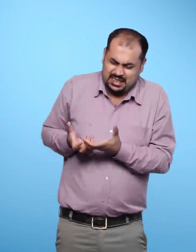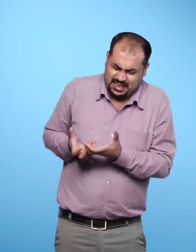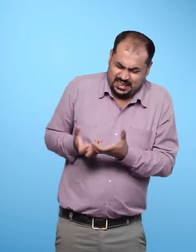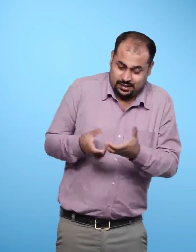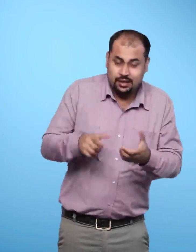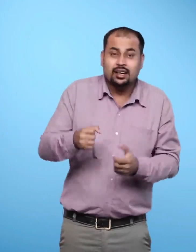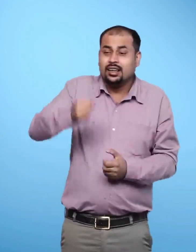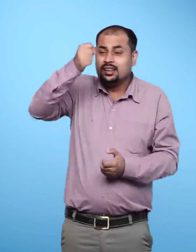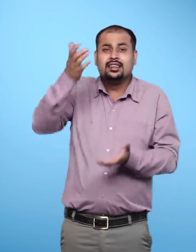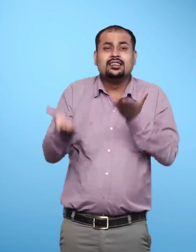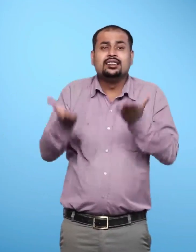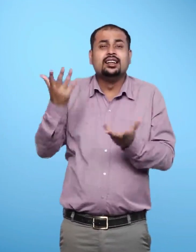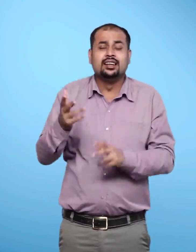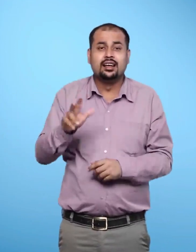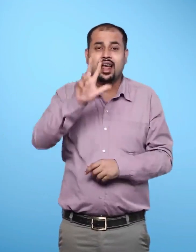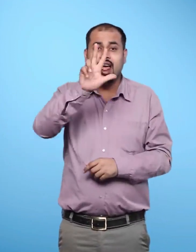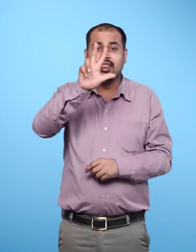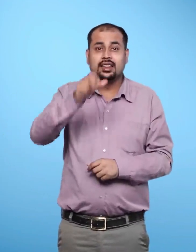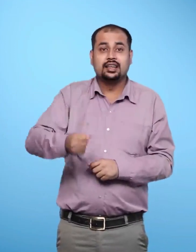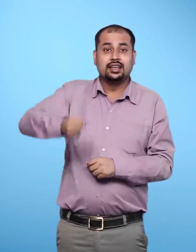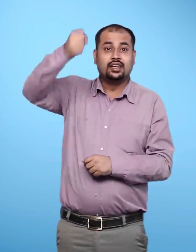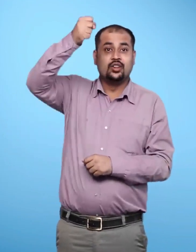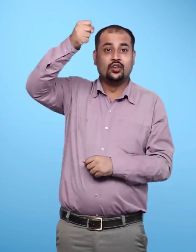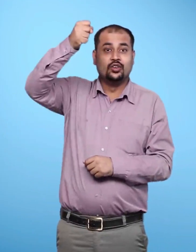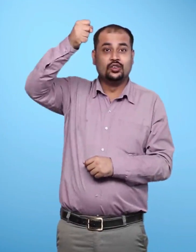She says, this fish weighs 8 kg.